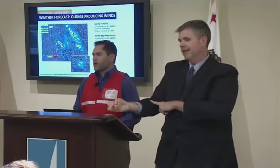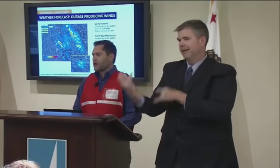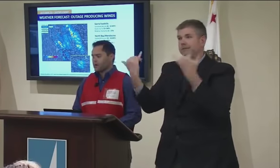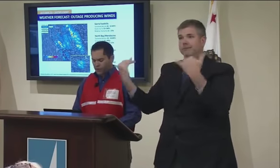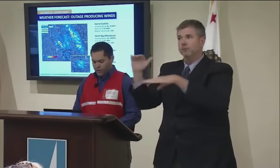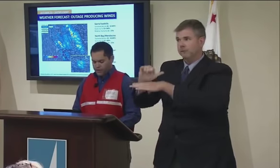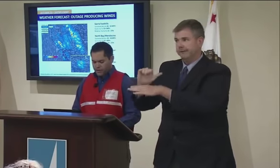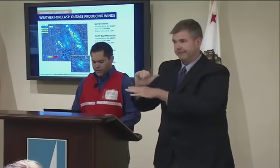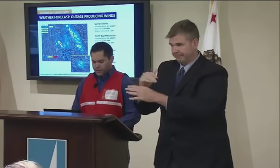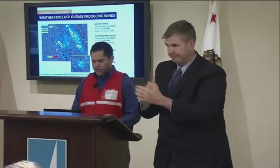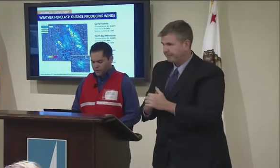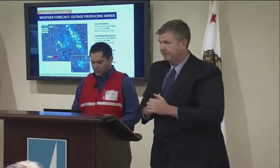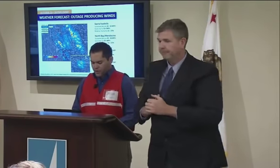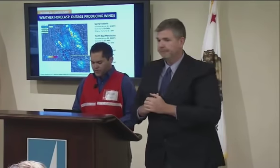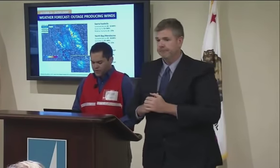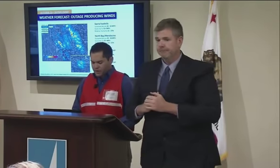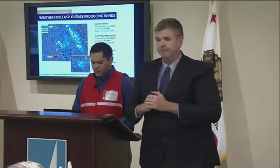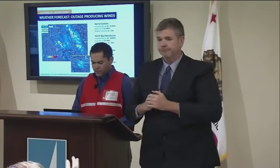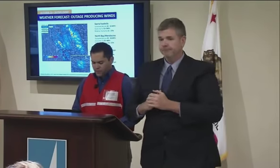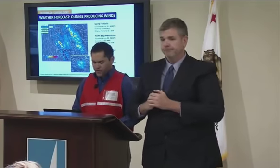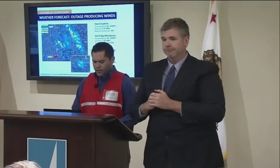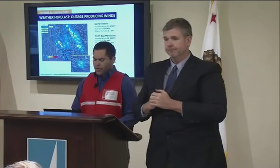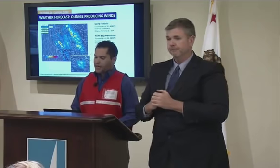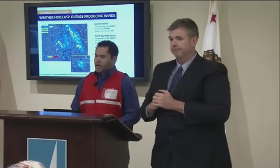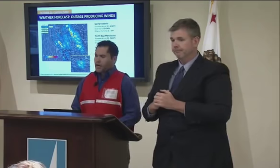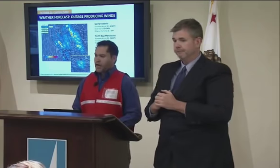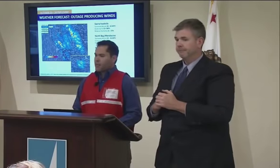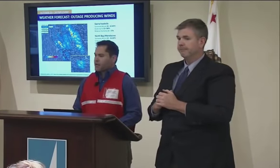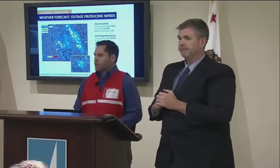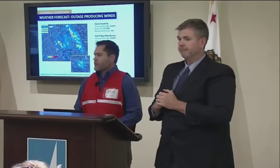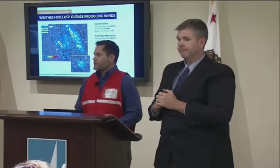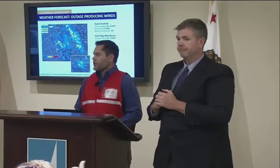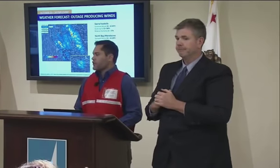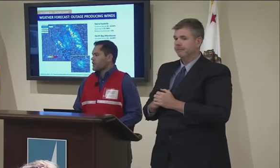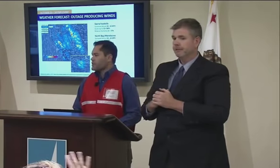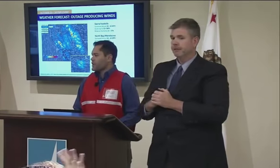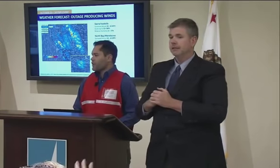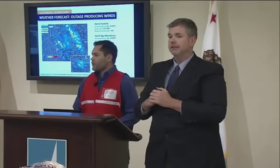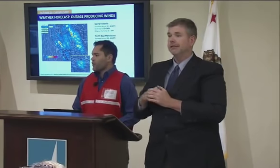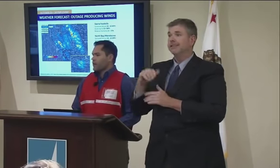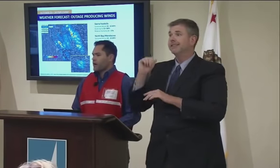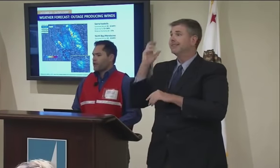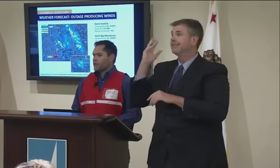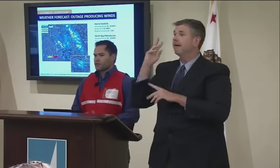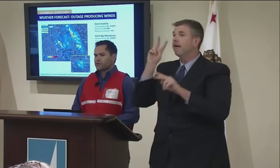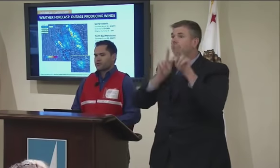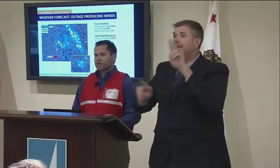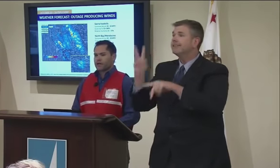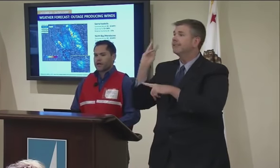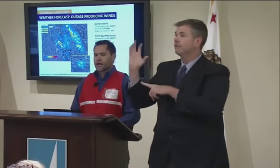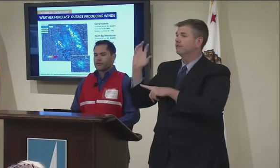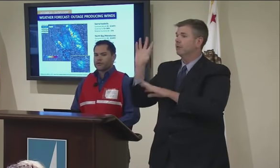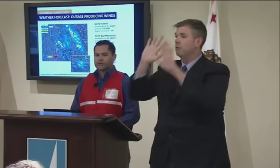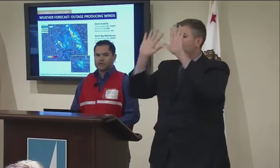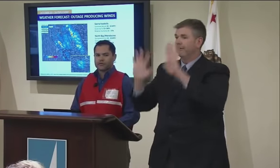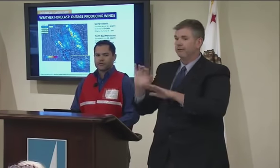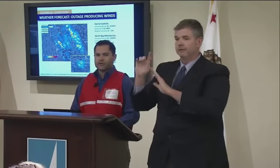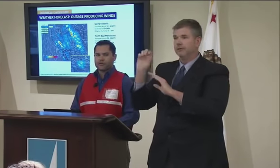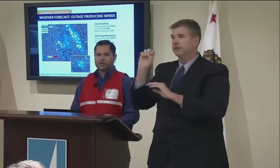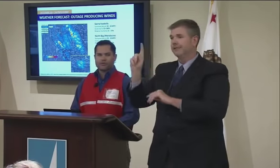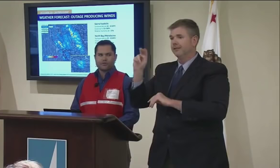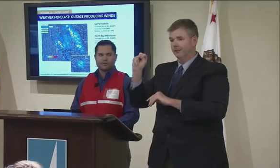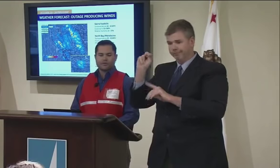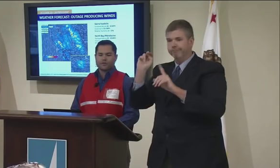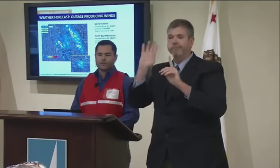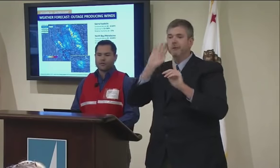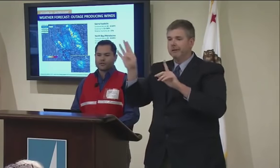600 weather stations across the territory, as well as other intel from our high-resolution cameras and also